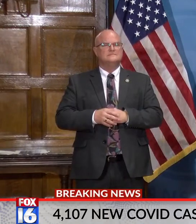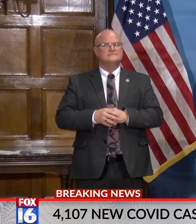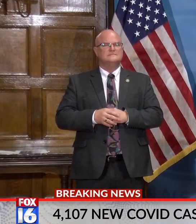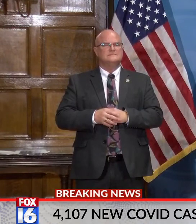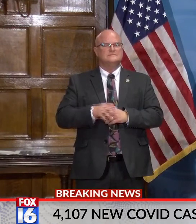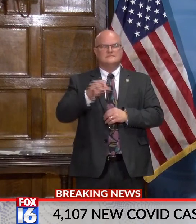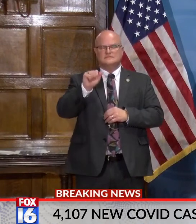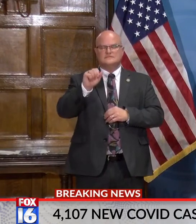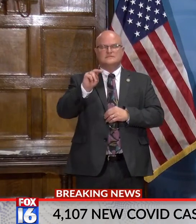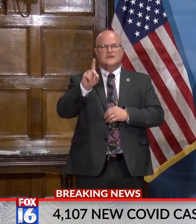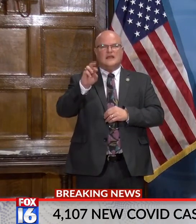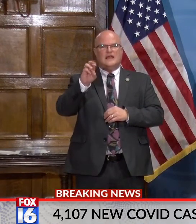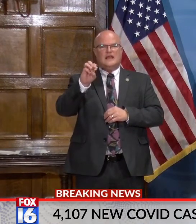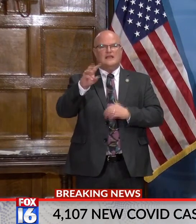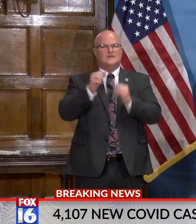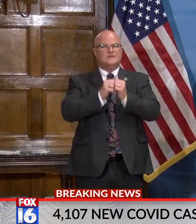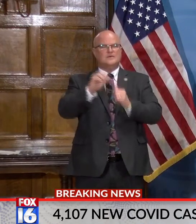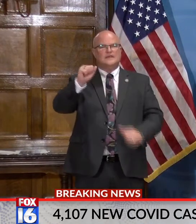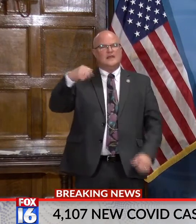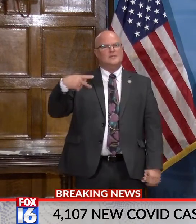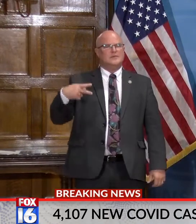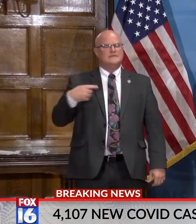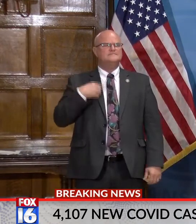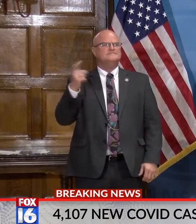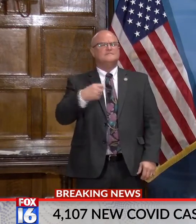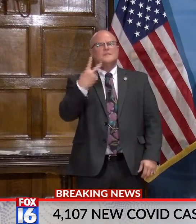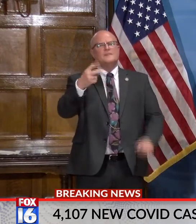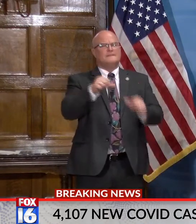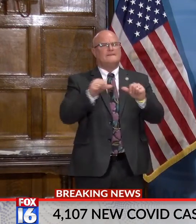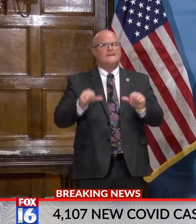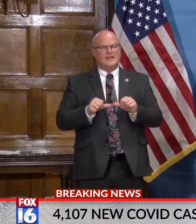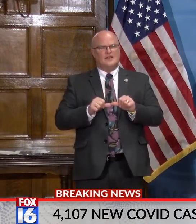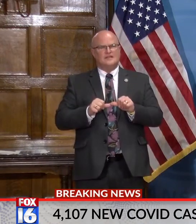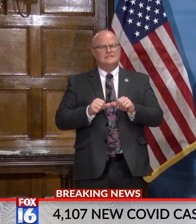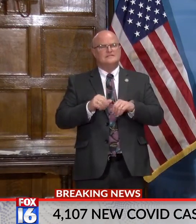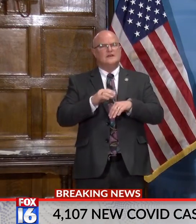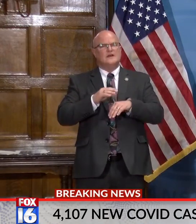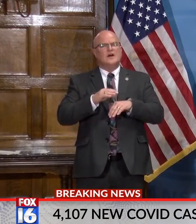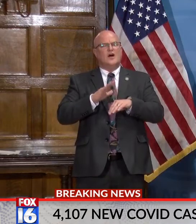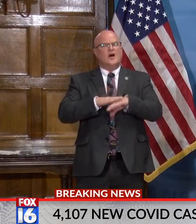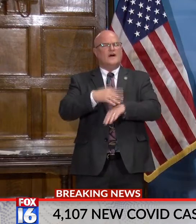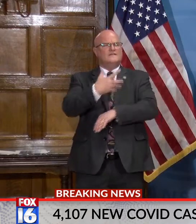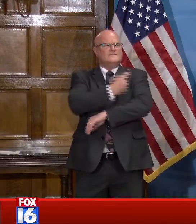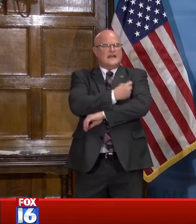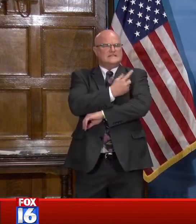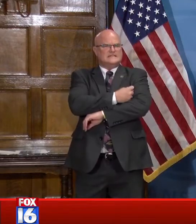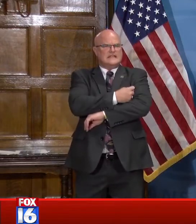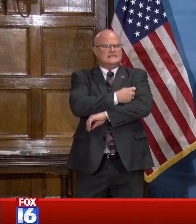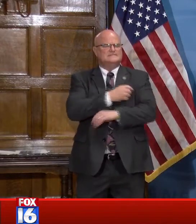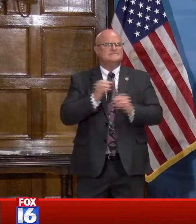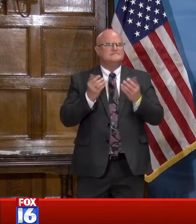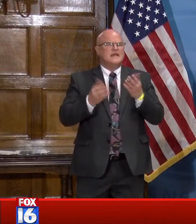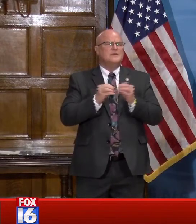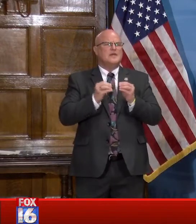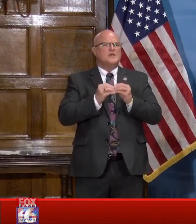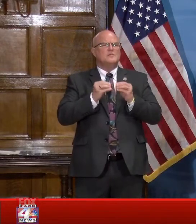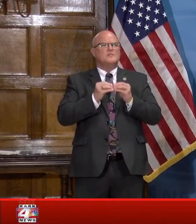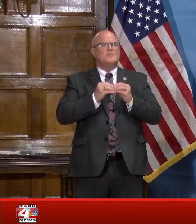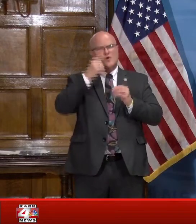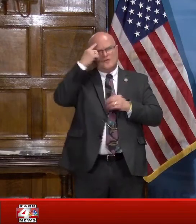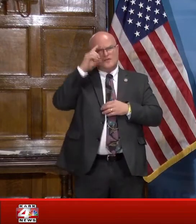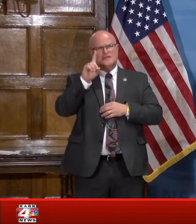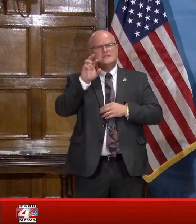This is Andrew AP. Wanted to ask you about two areas. On the vaccinations, and this may be more for